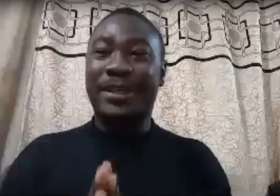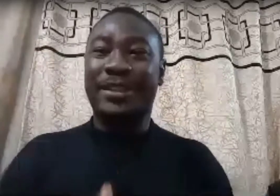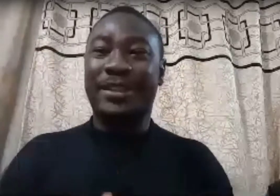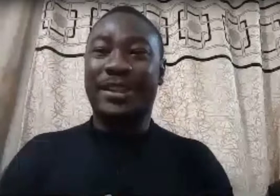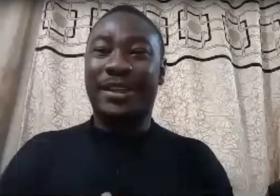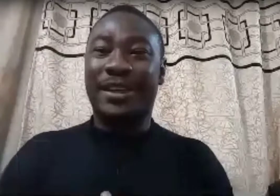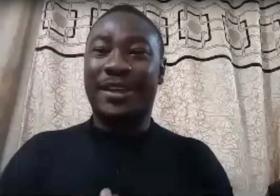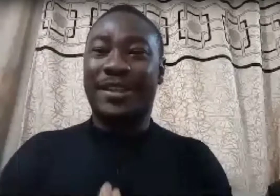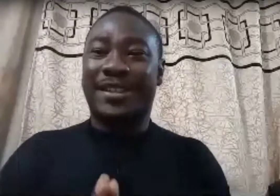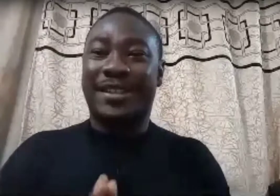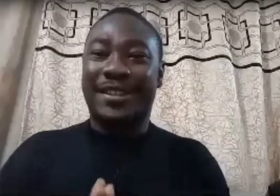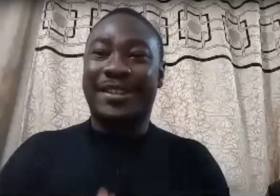to 20.